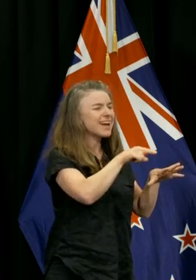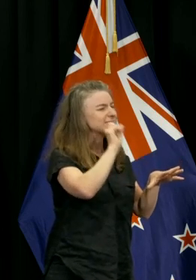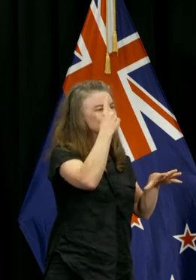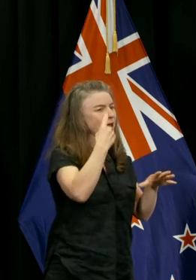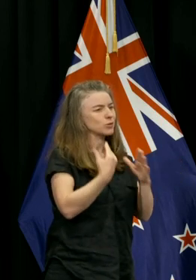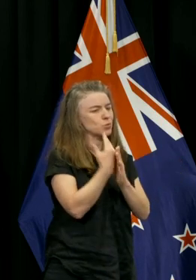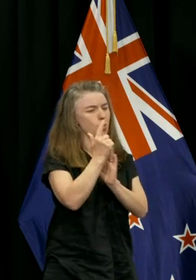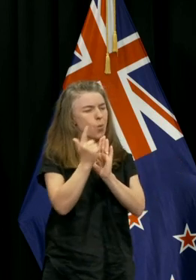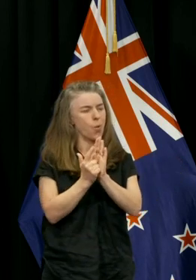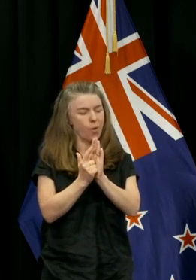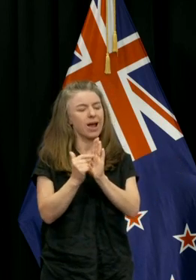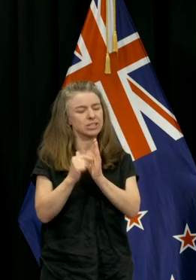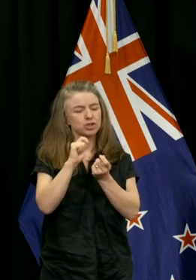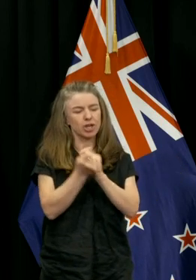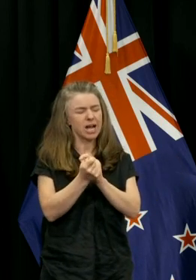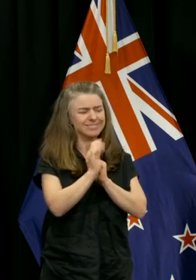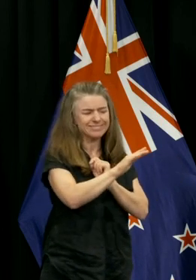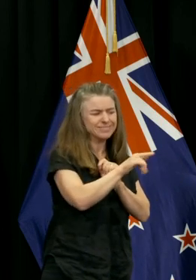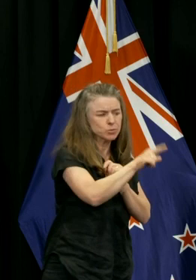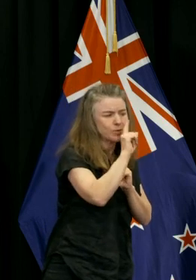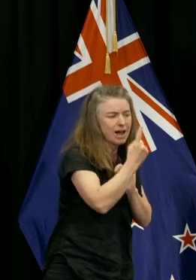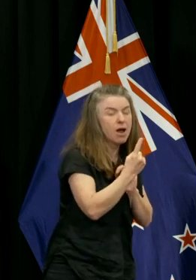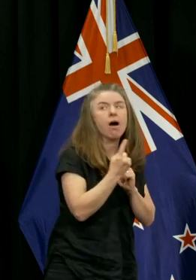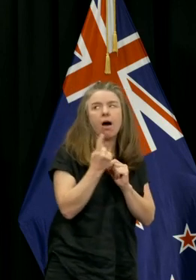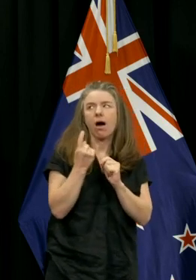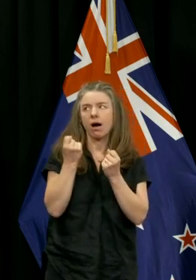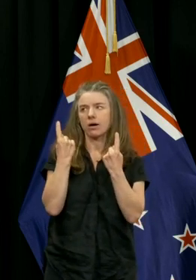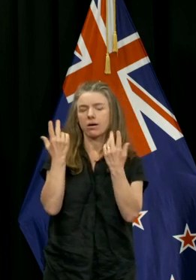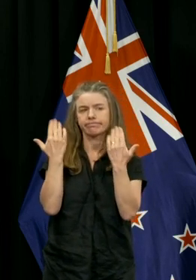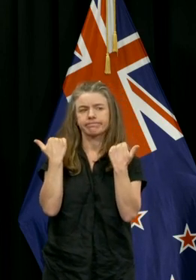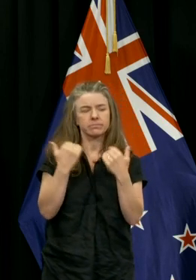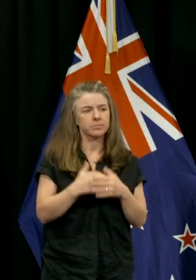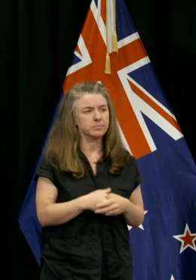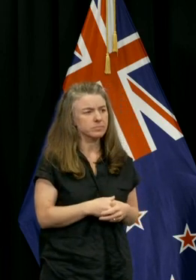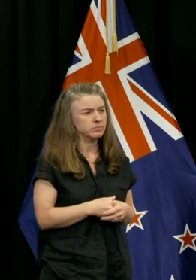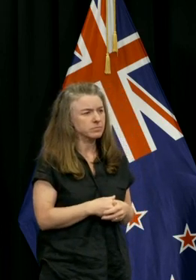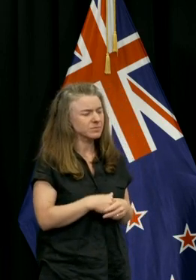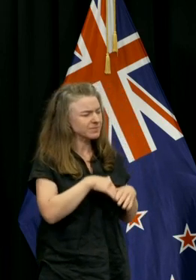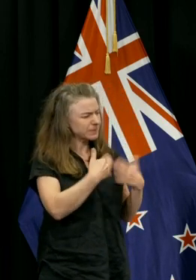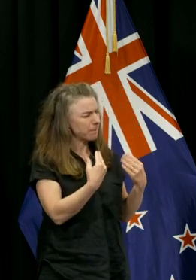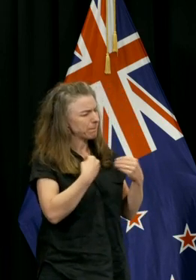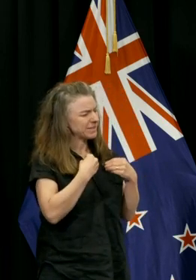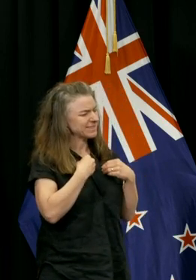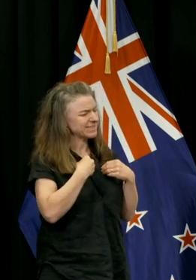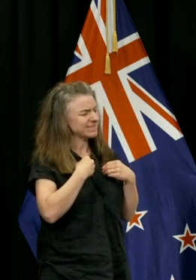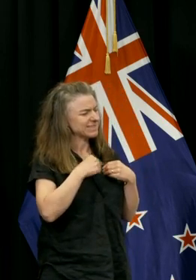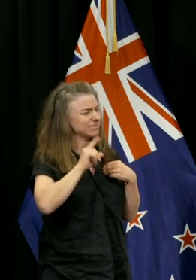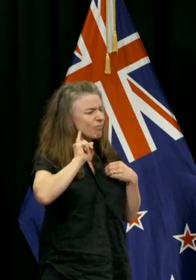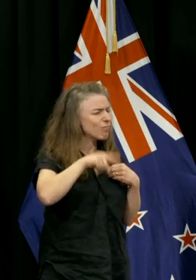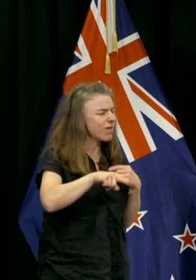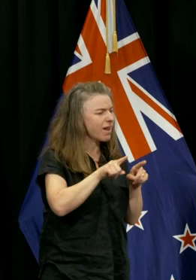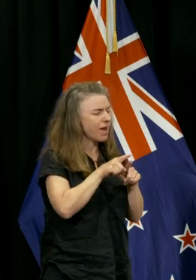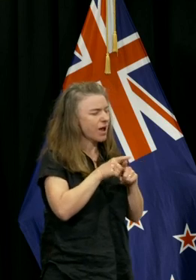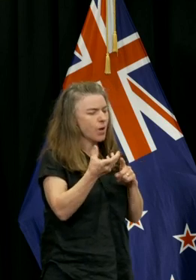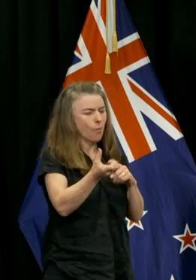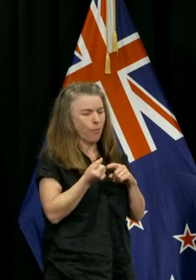with the law change and they've been informed now that they have to obey it. The thing is that when you hear about these businesses flouting the wage subsidies or landlords